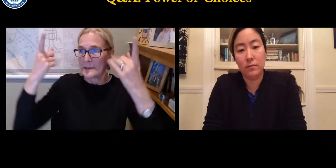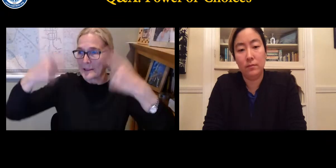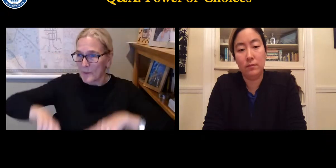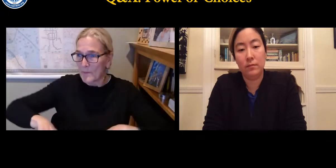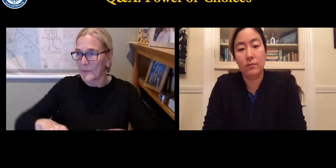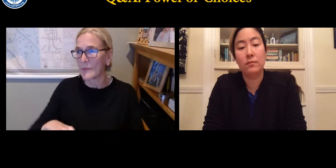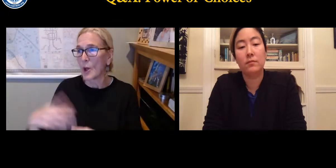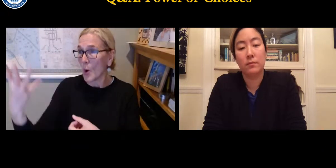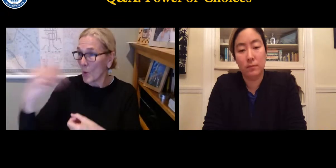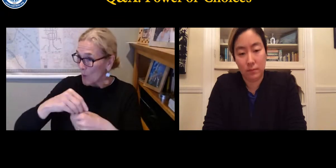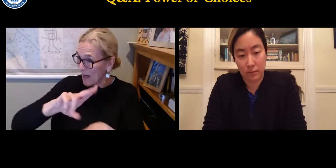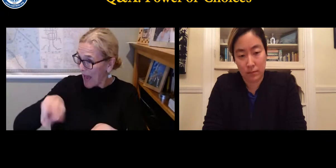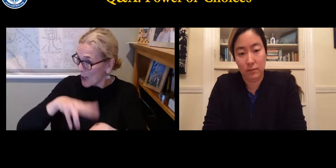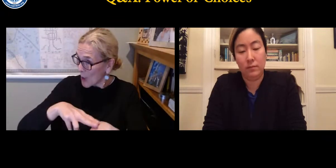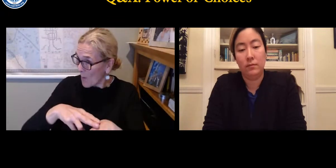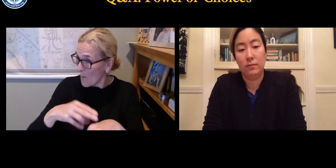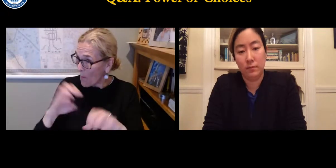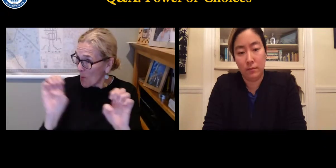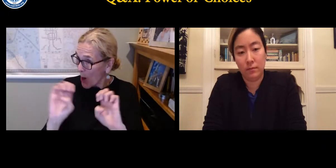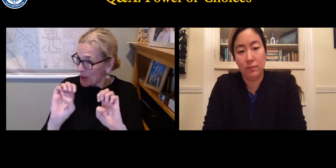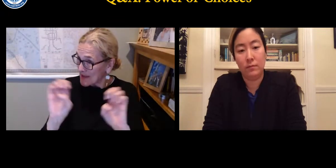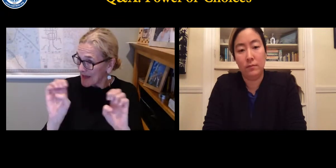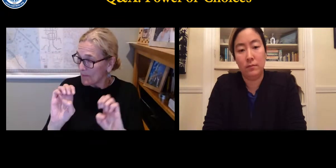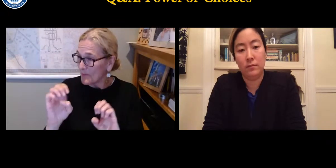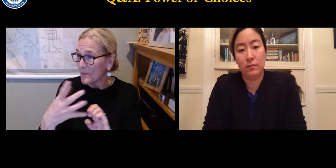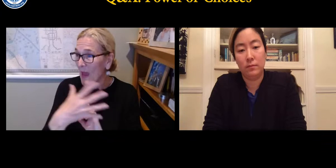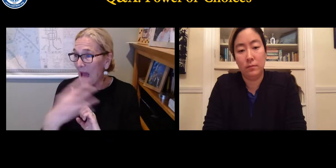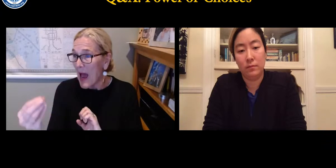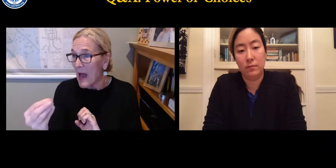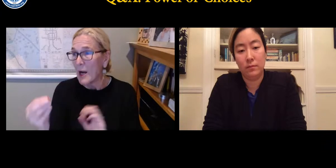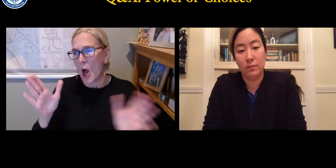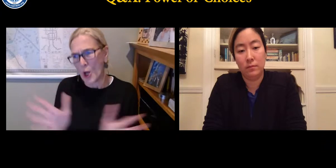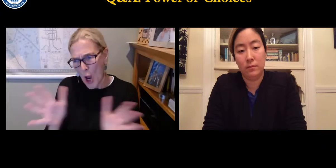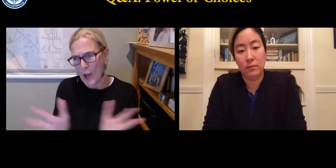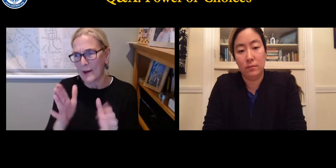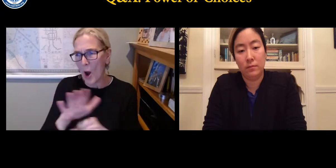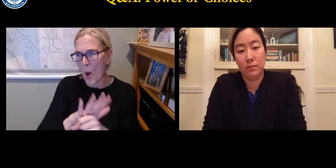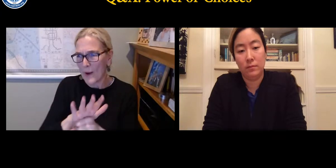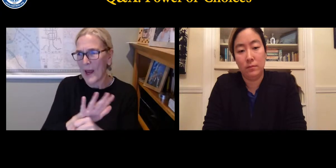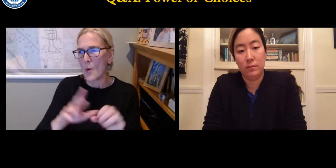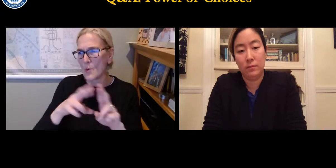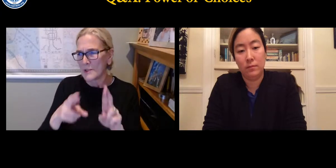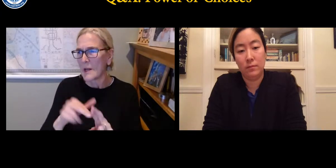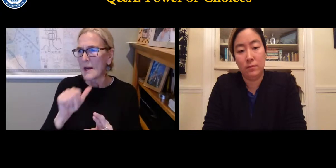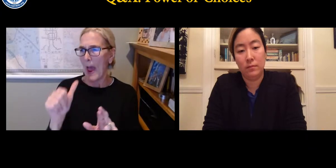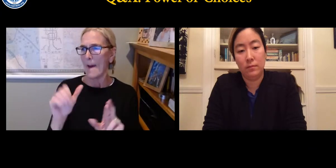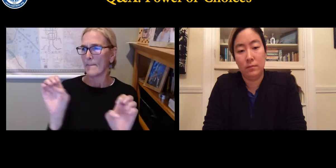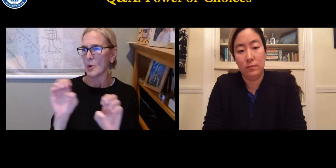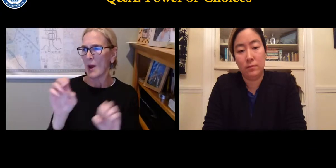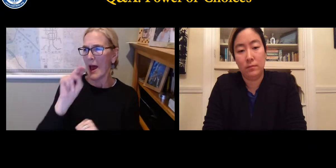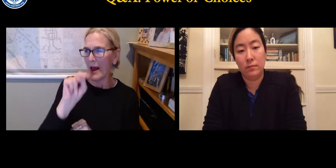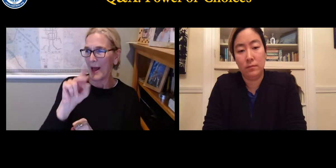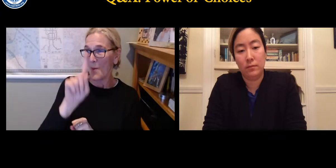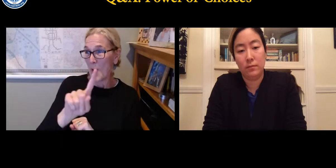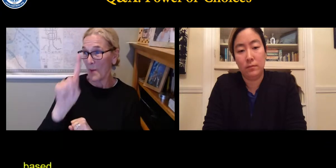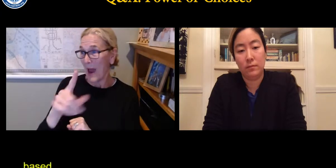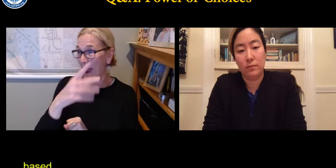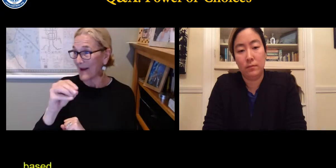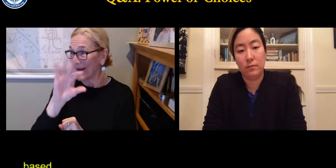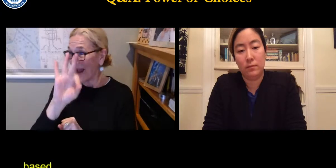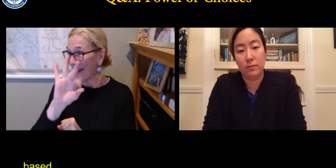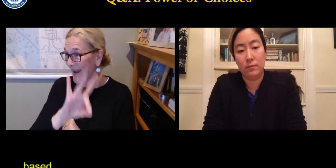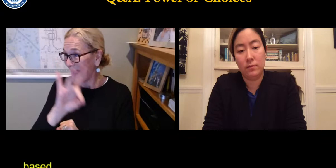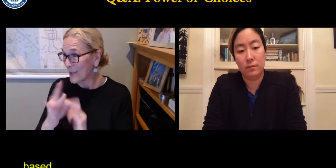consistent with access to 911 services before and after disasters, and including for national emergencies. And